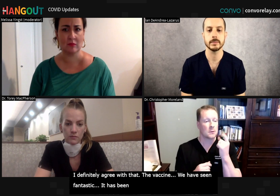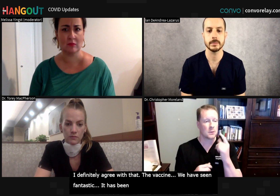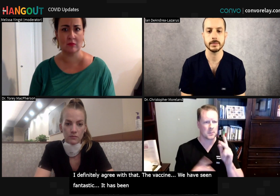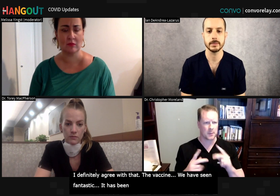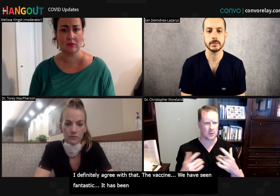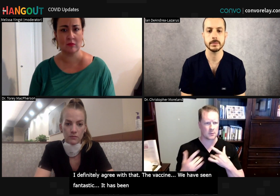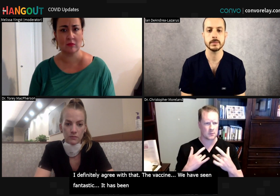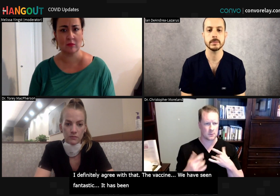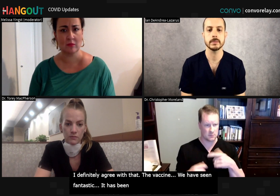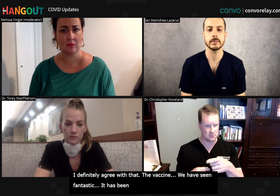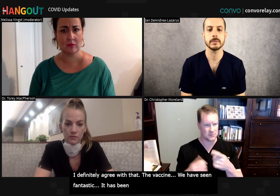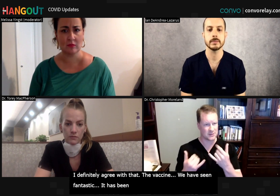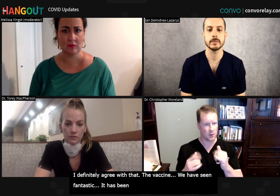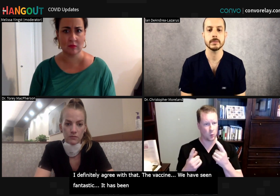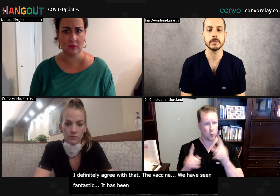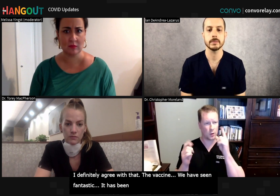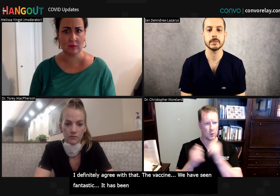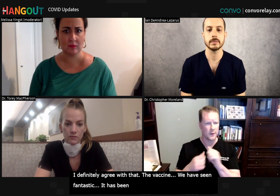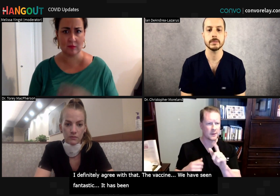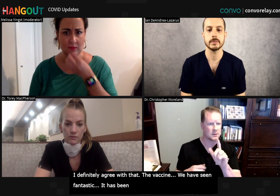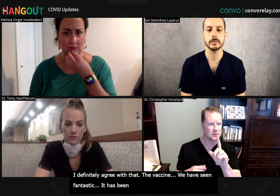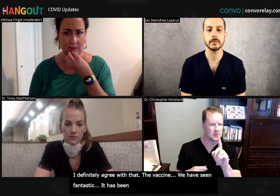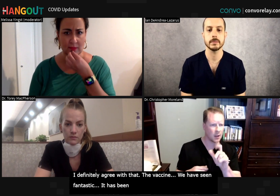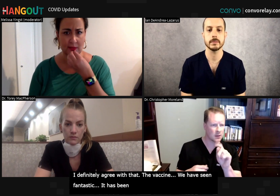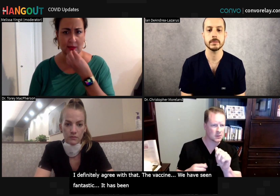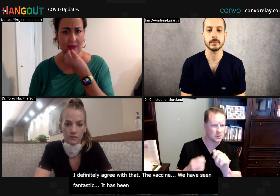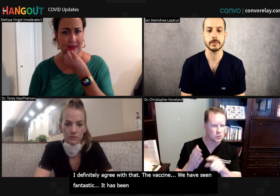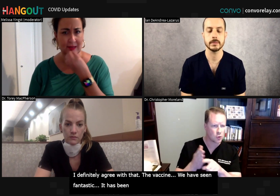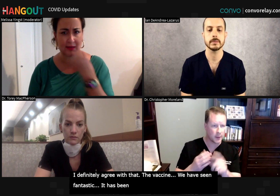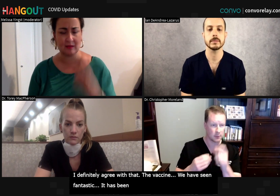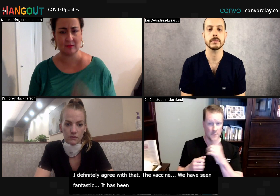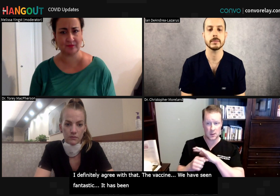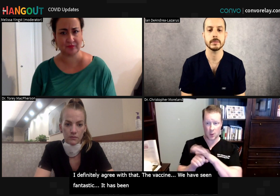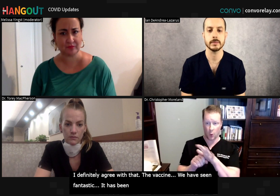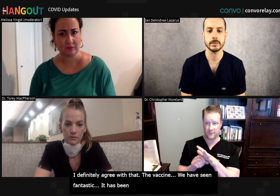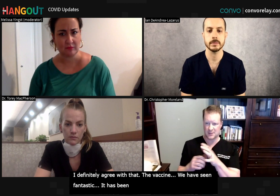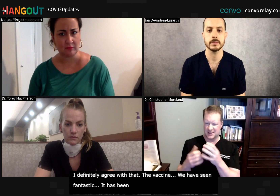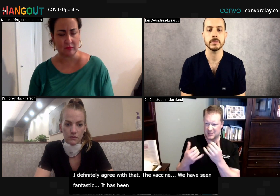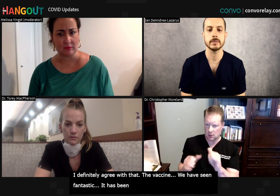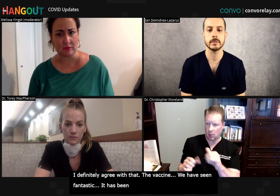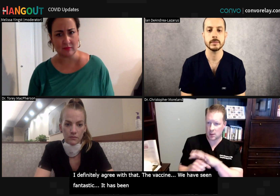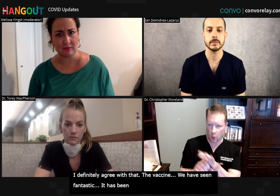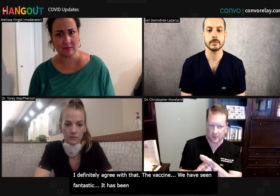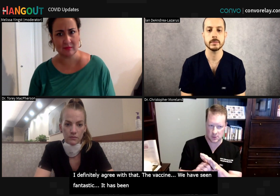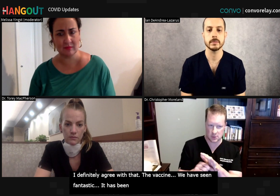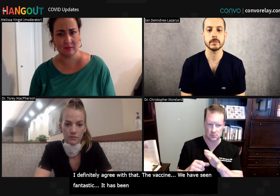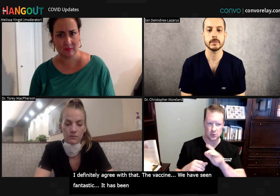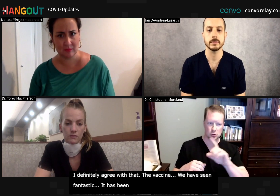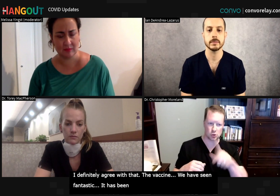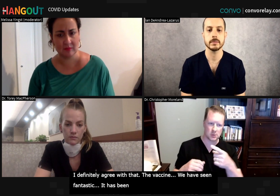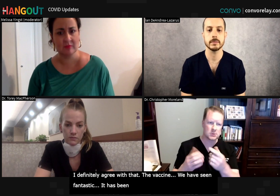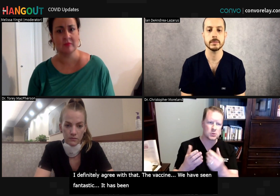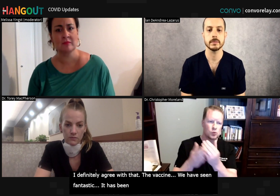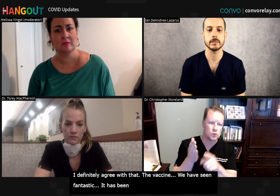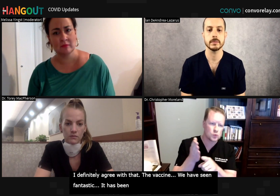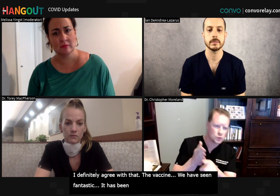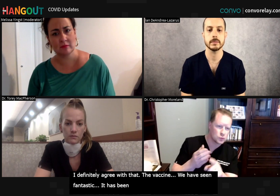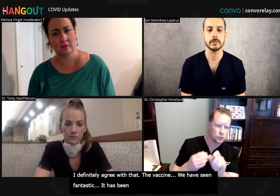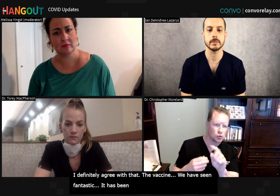far as vaccines go. The concern is it going to work with Delta but it's still COVID. So it's a COVID